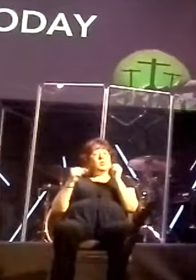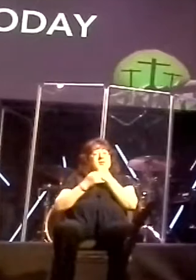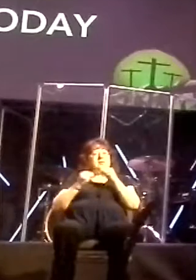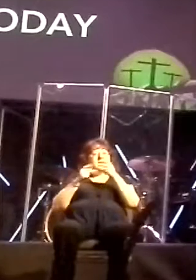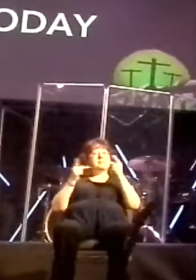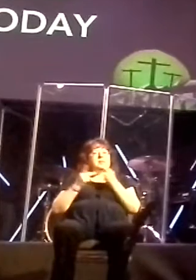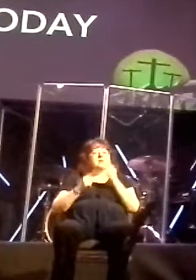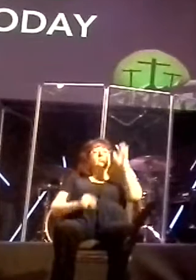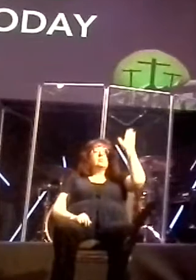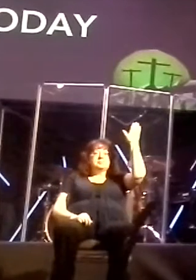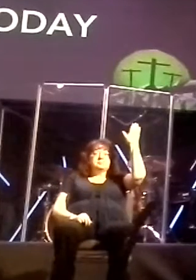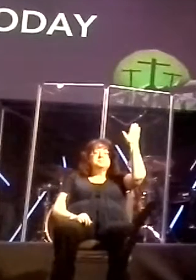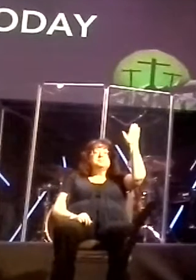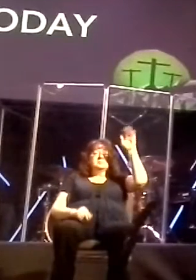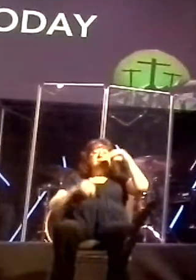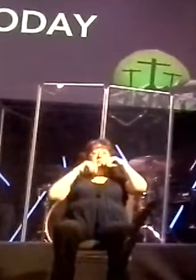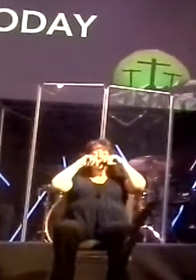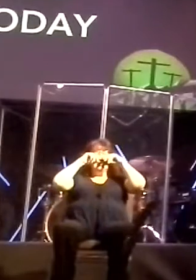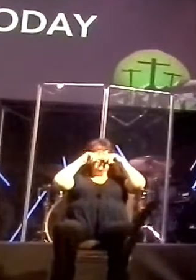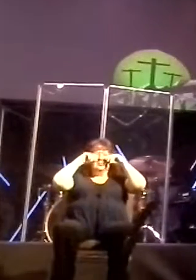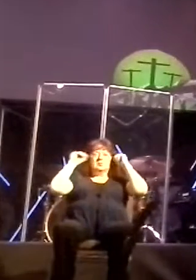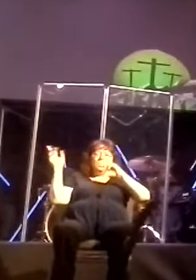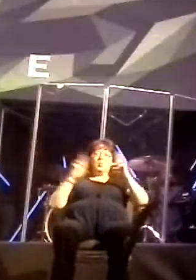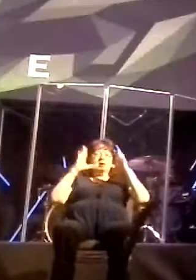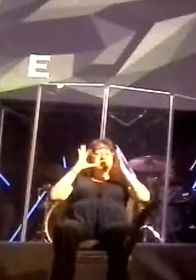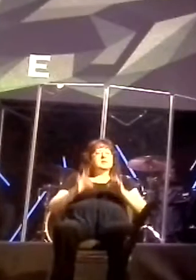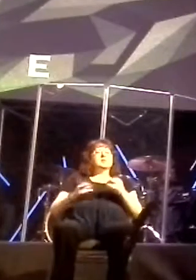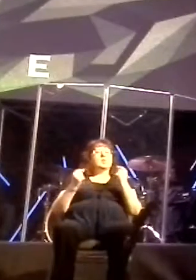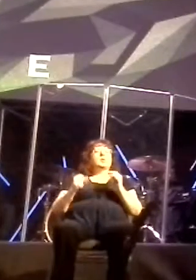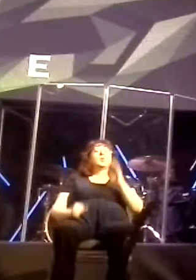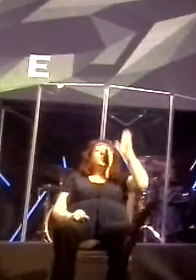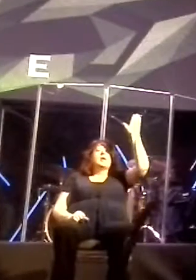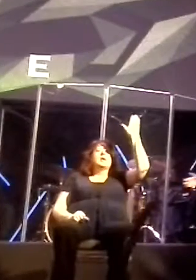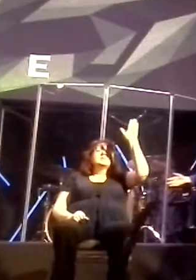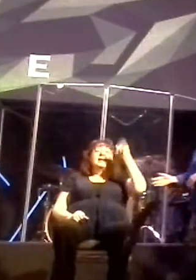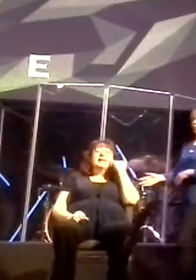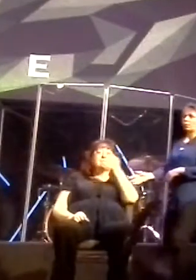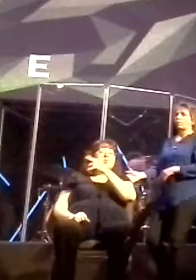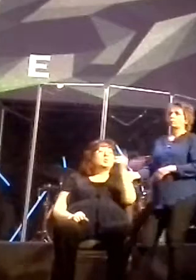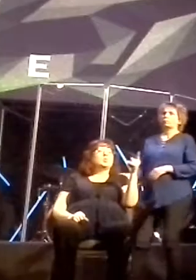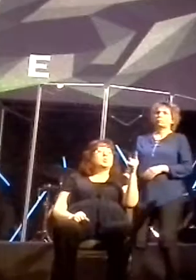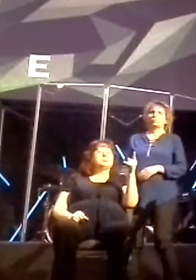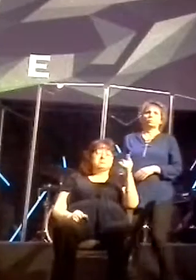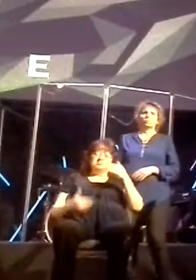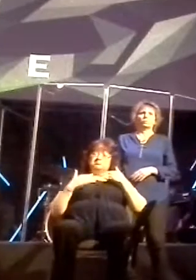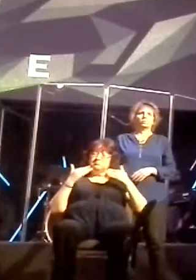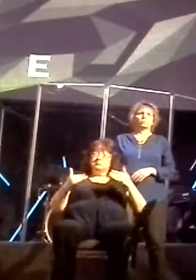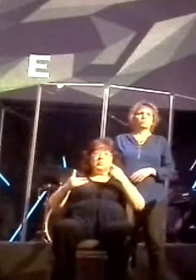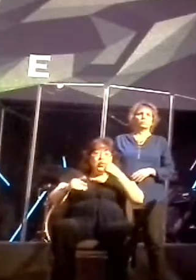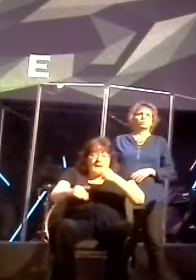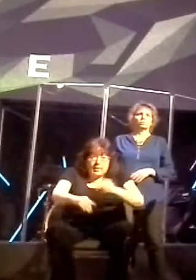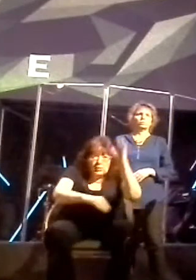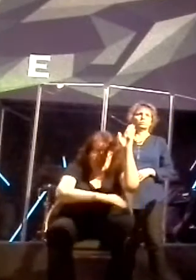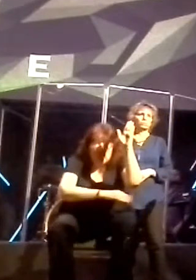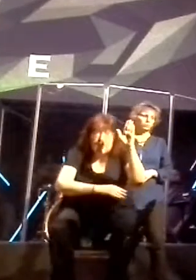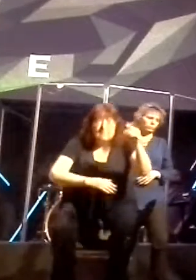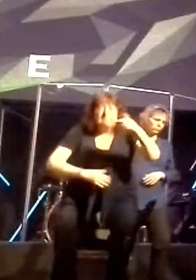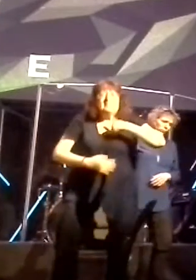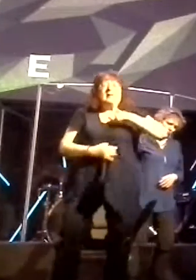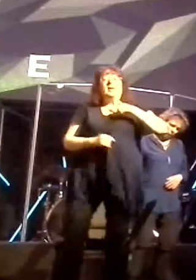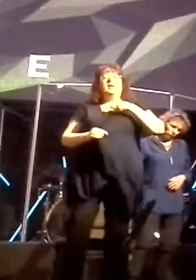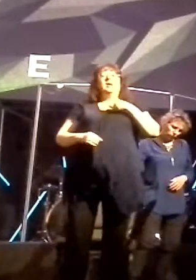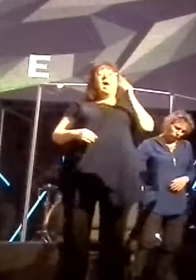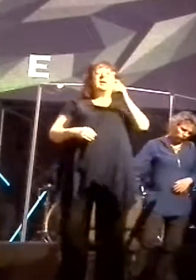safe place is we raise our hand high. We're ready to make that decision. We raise our hand high. If that's you today, without hesitation, you just raise your hand up and say, "That's